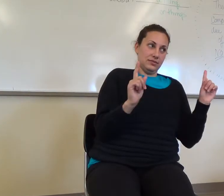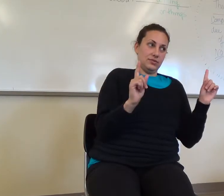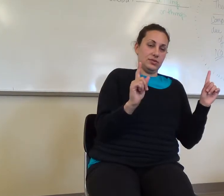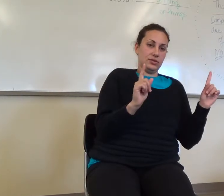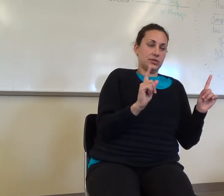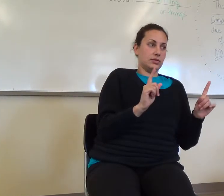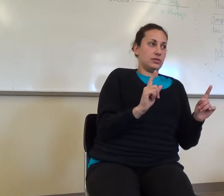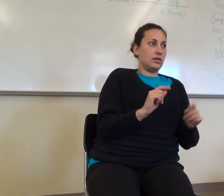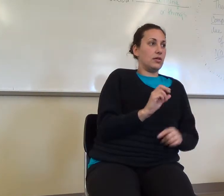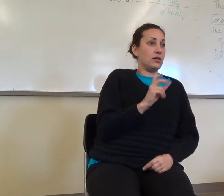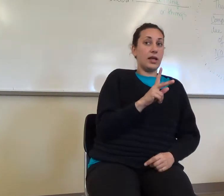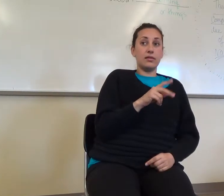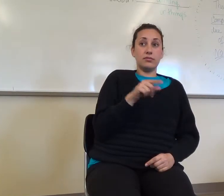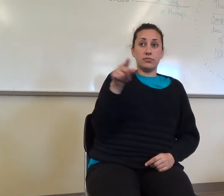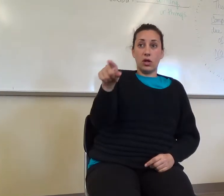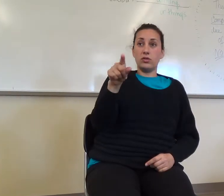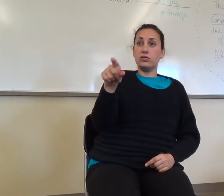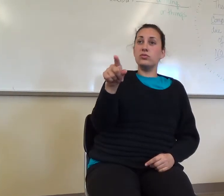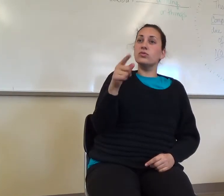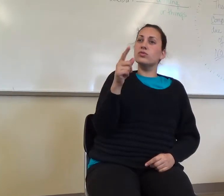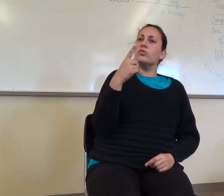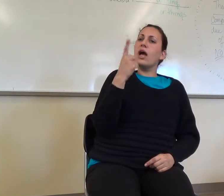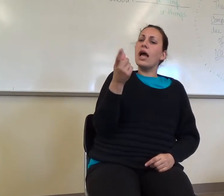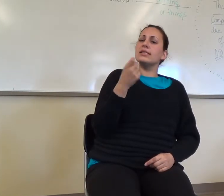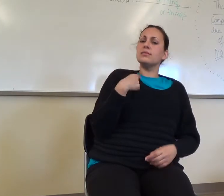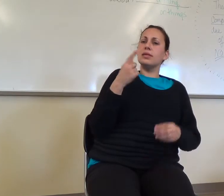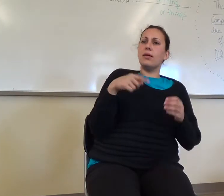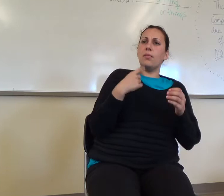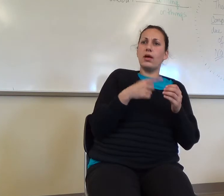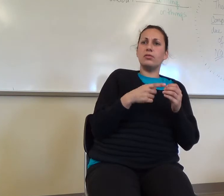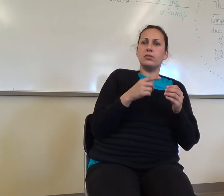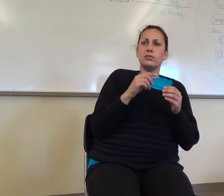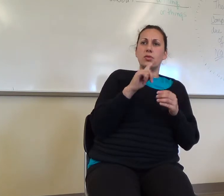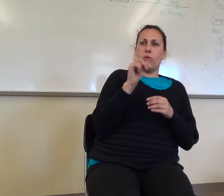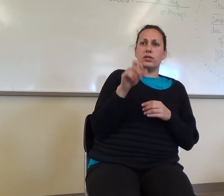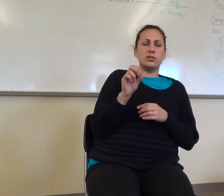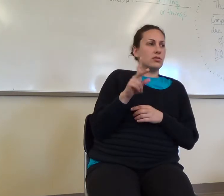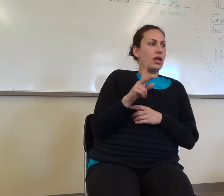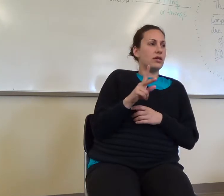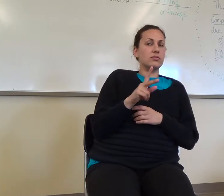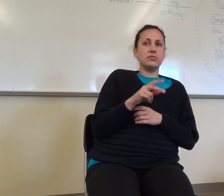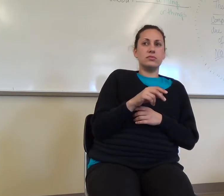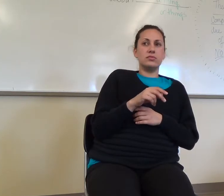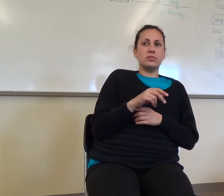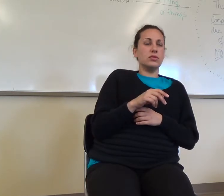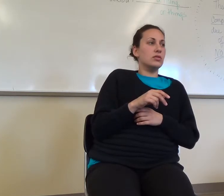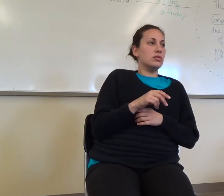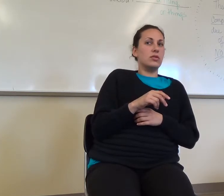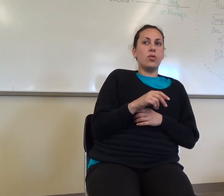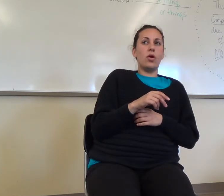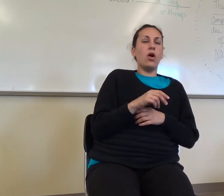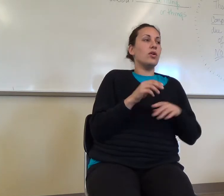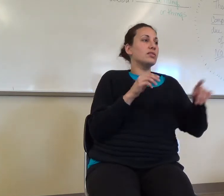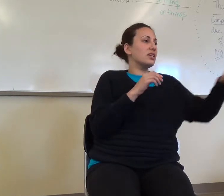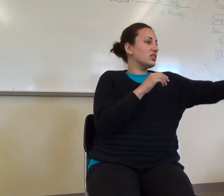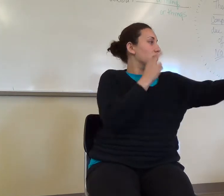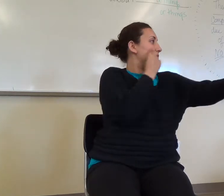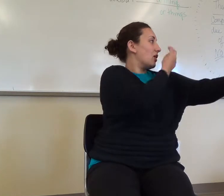says, now Mark, you're the one who asked the question here, so we're looking at your answer, okay? Oh, it was actually Rosario,